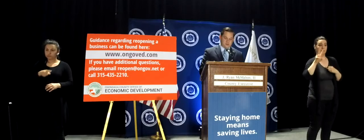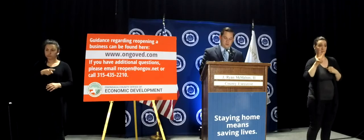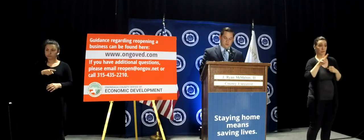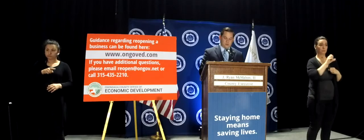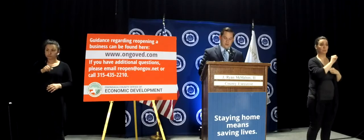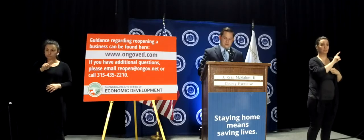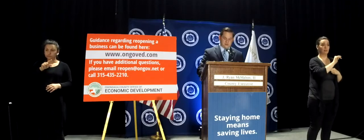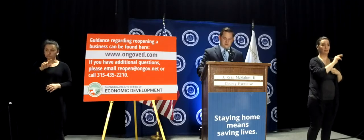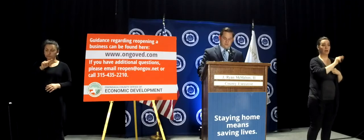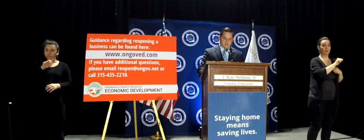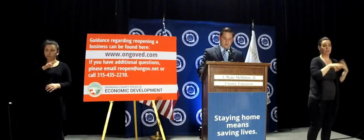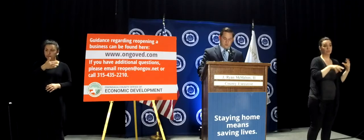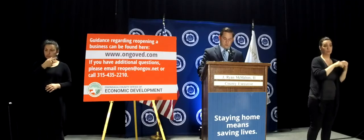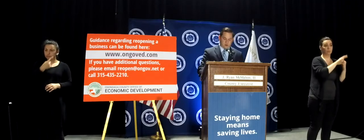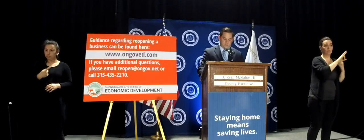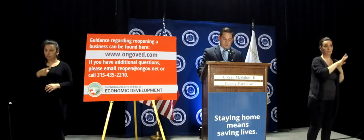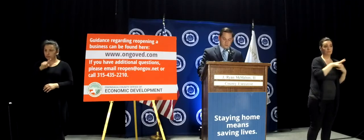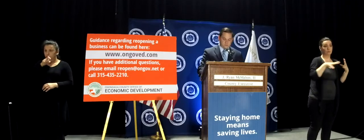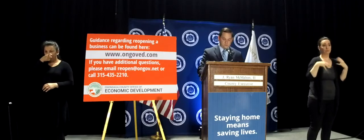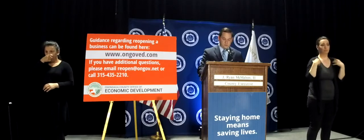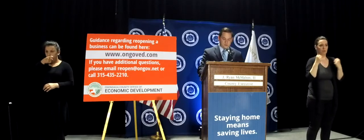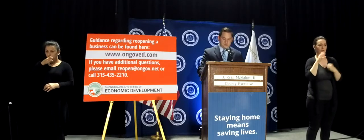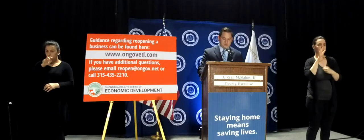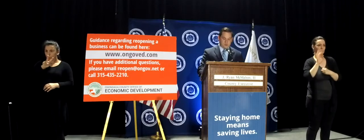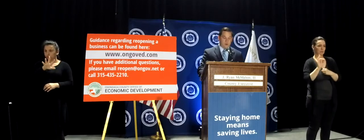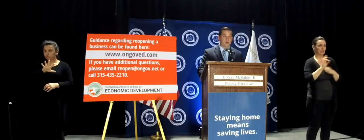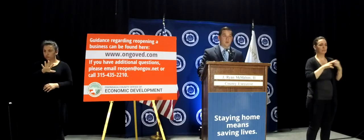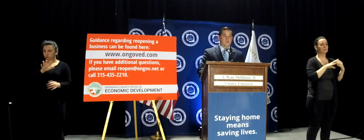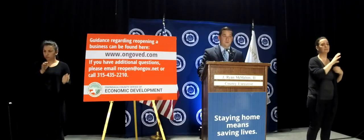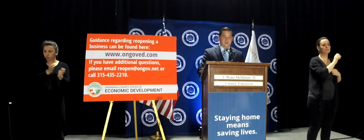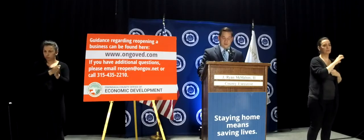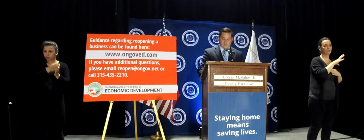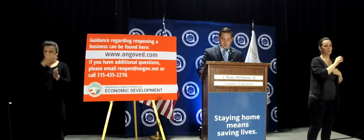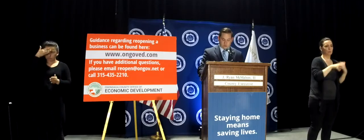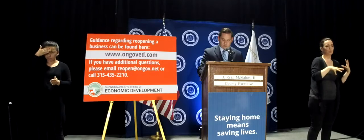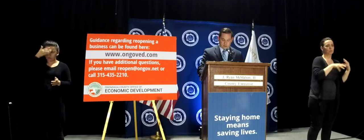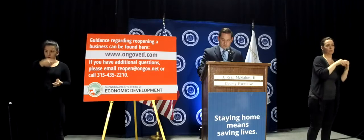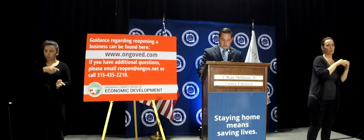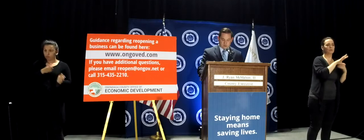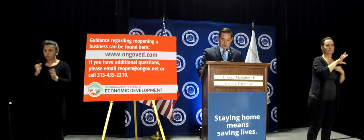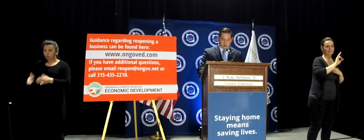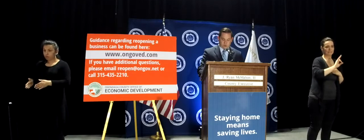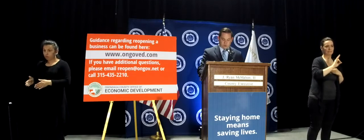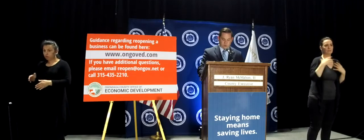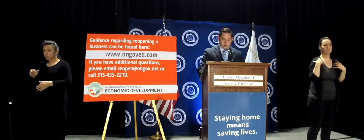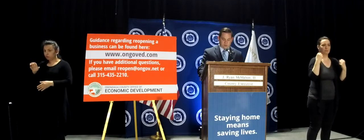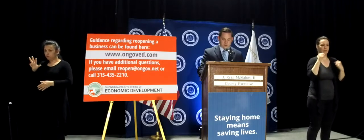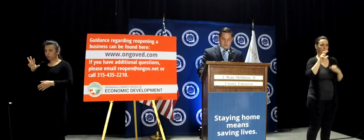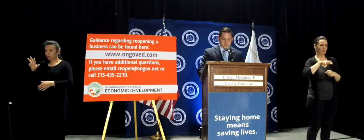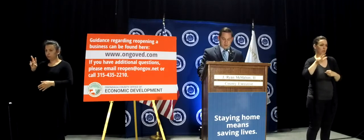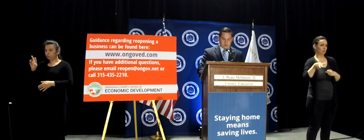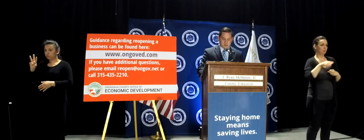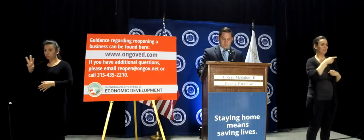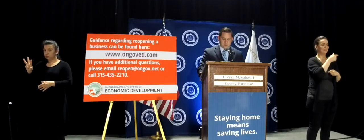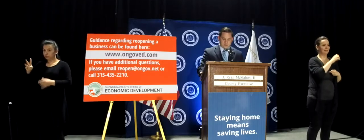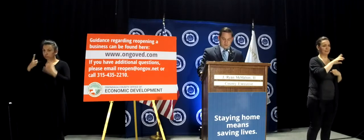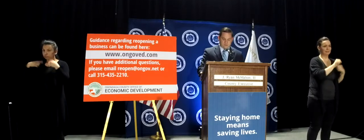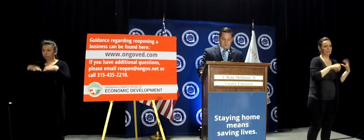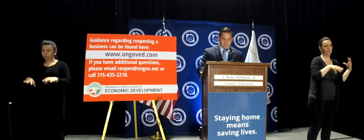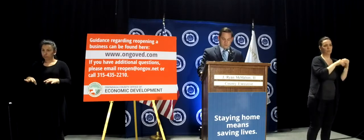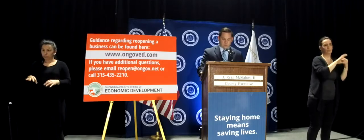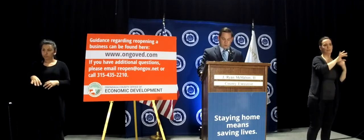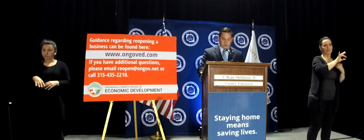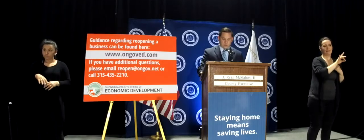DeWitt, 62 total cases, 52 recoveries. Cicero, 57 total cases, 33 recoveries.